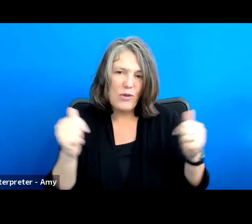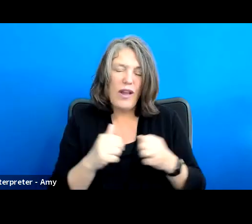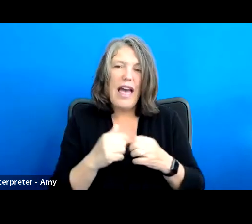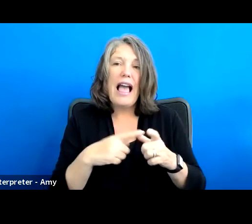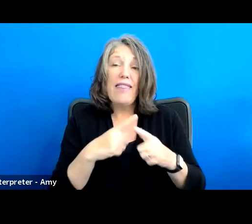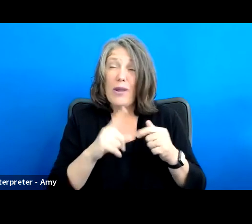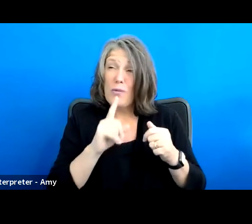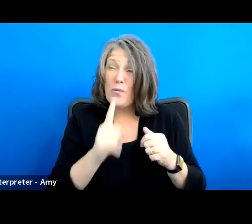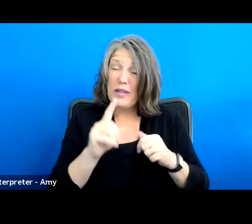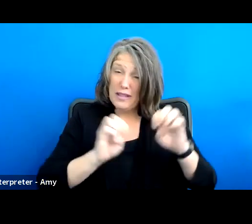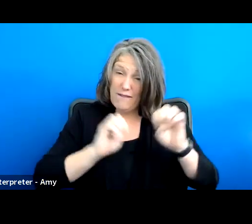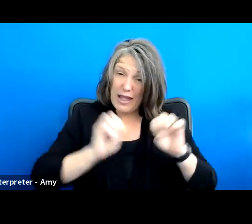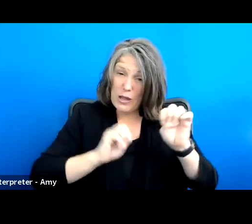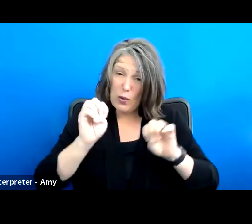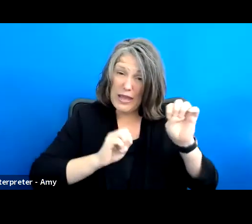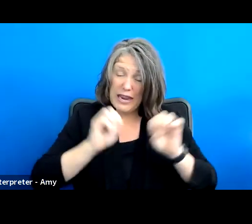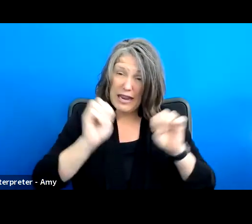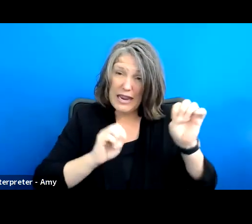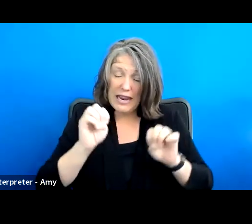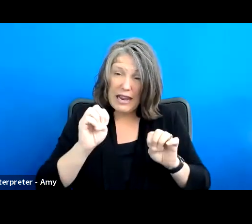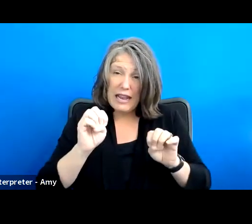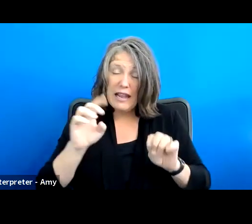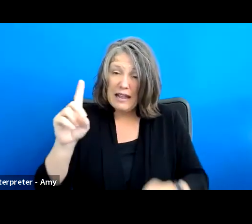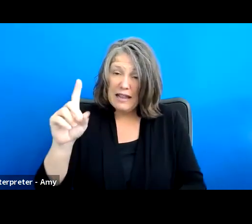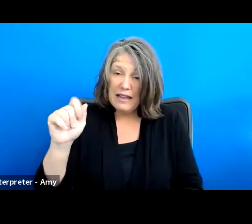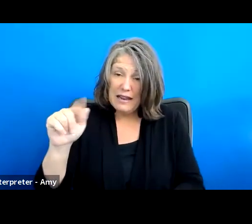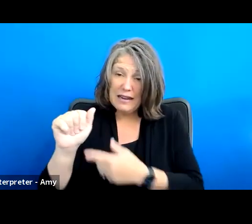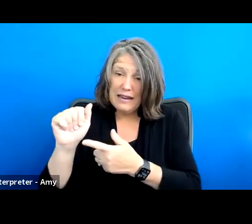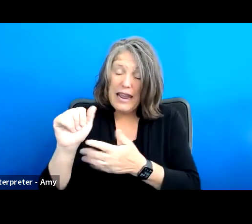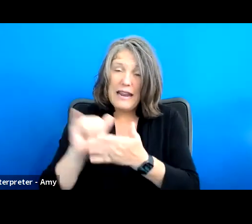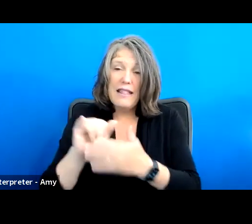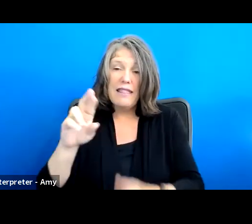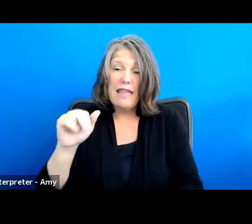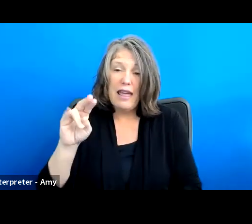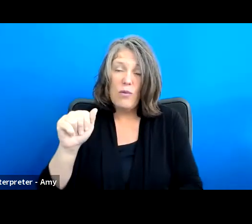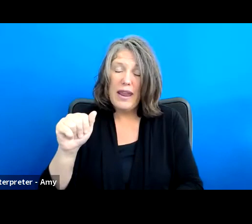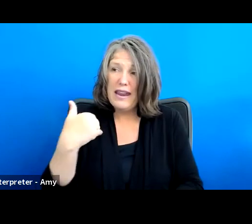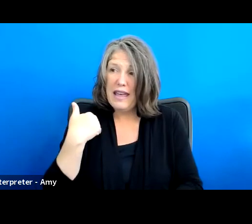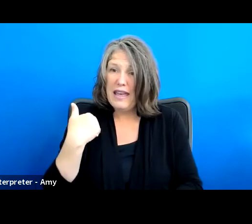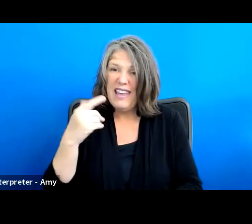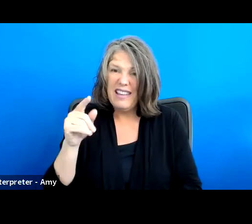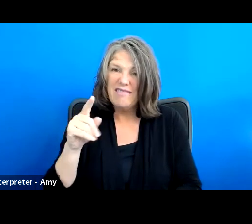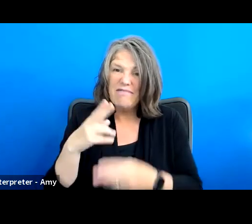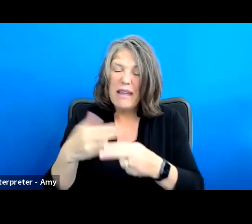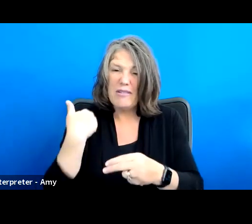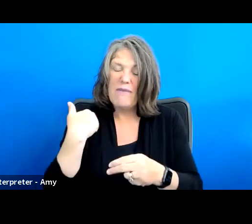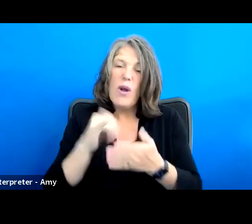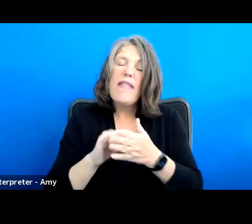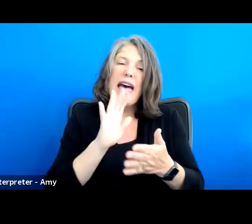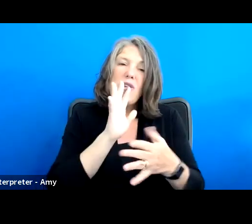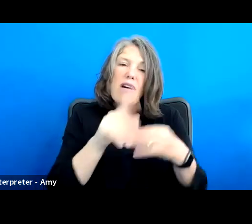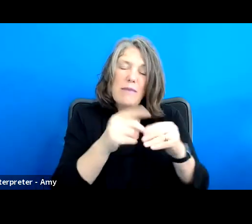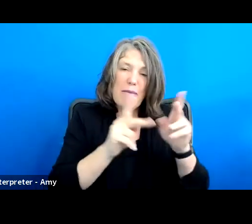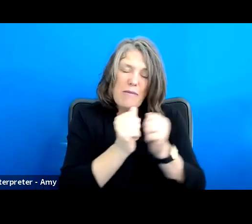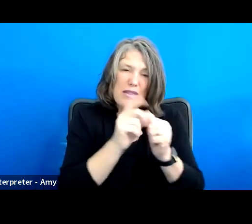and really evaluating the data that Raina and I mentioned earlier that talks about the people with